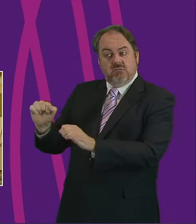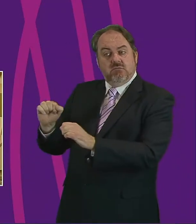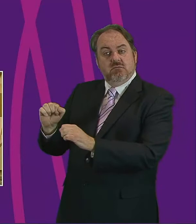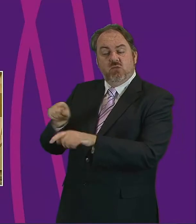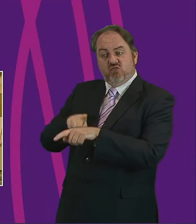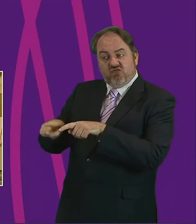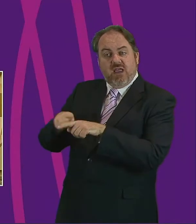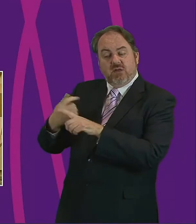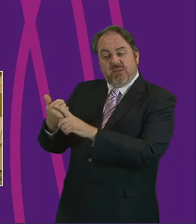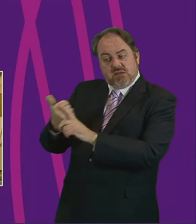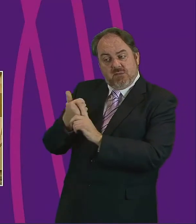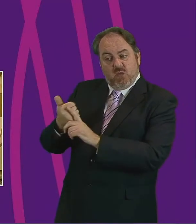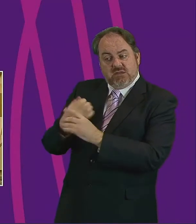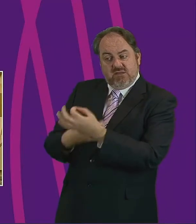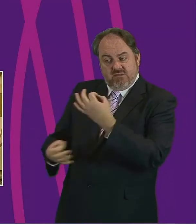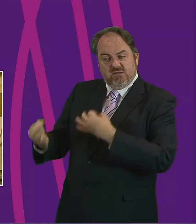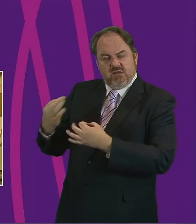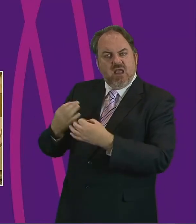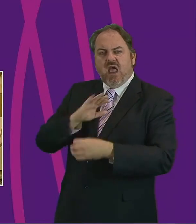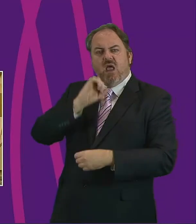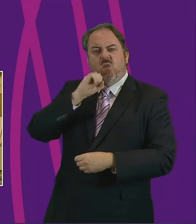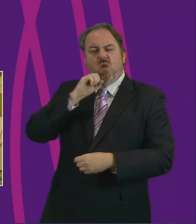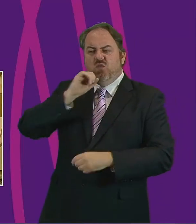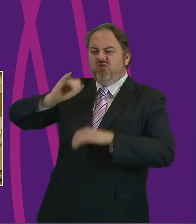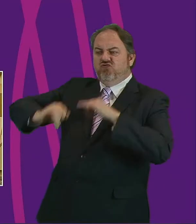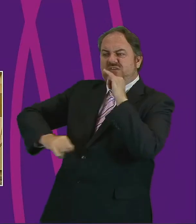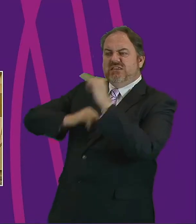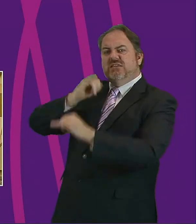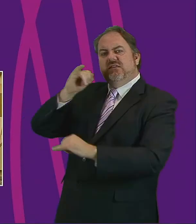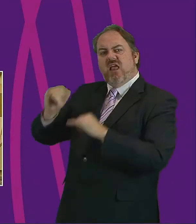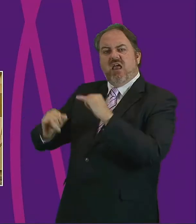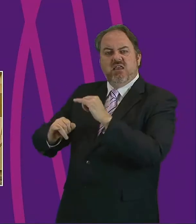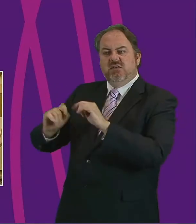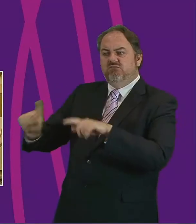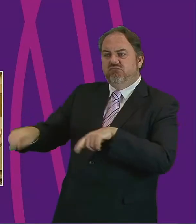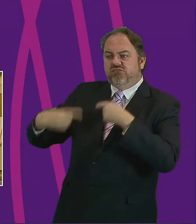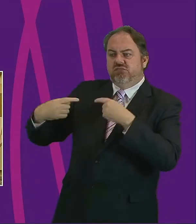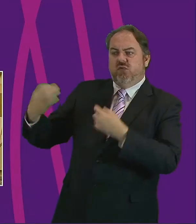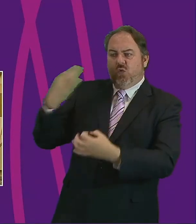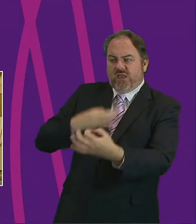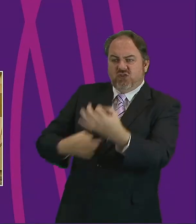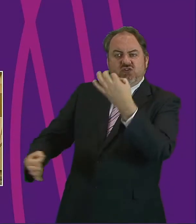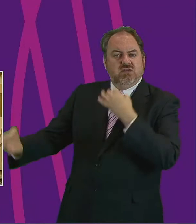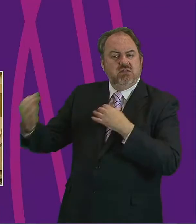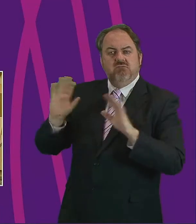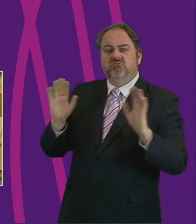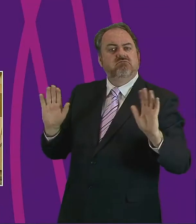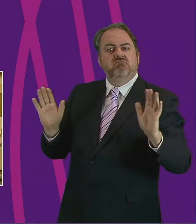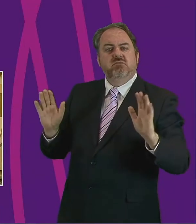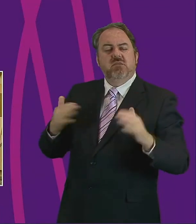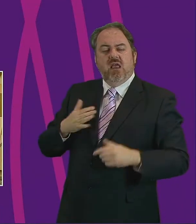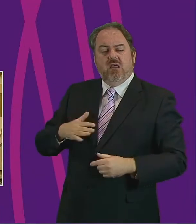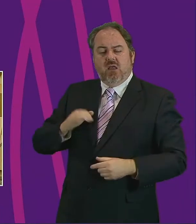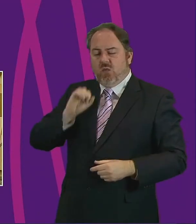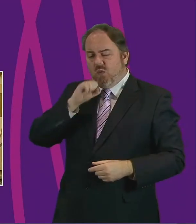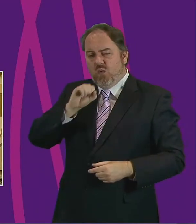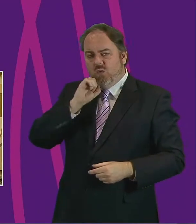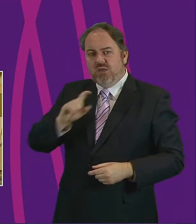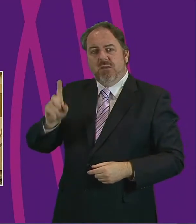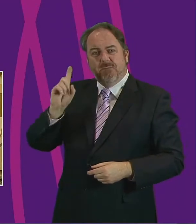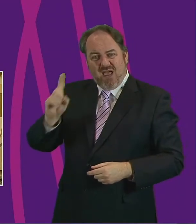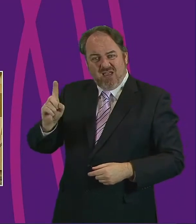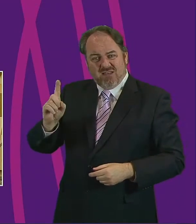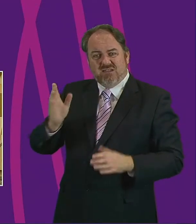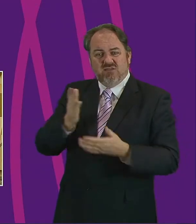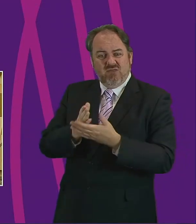do not criticise anybody for discussing these issues or for asking questions. All I ask, and